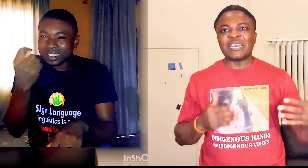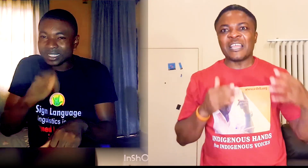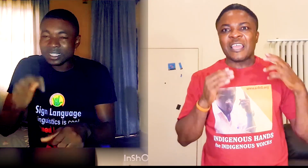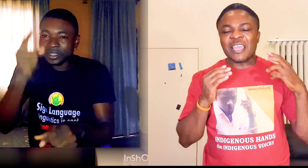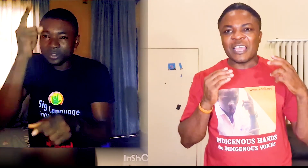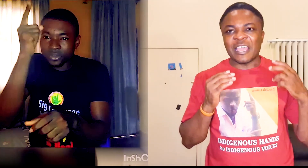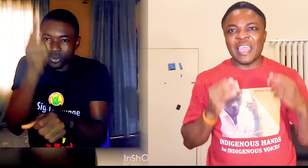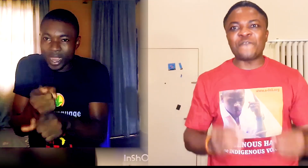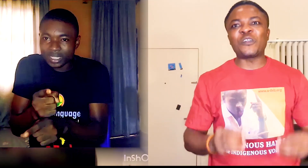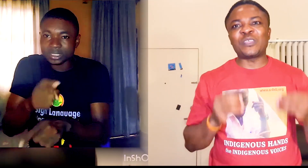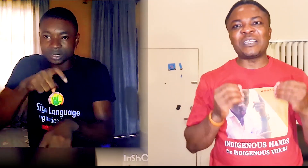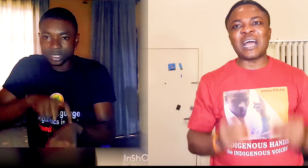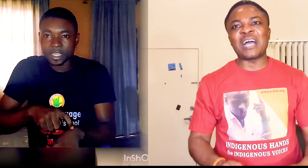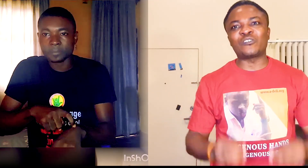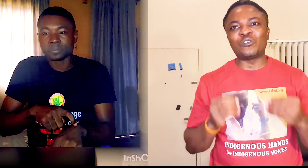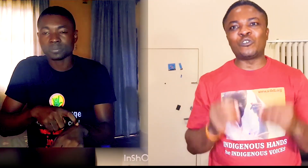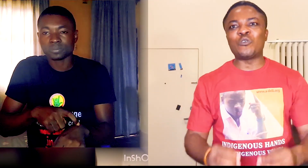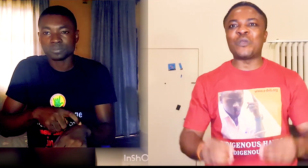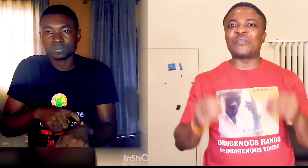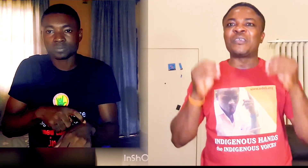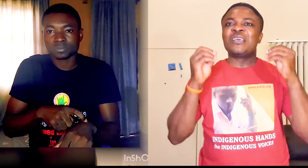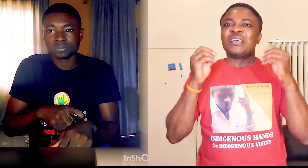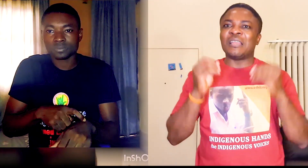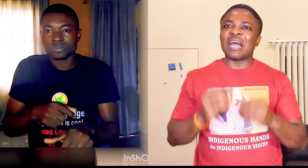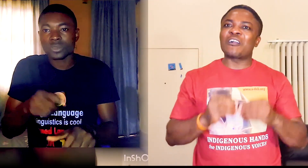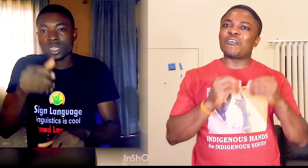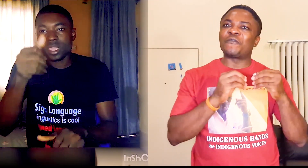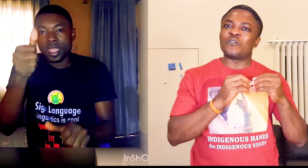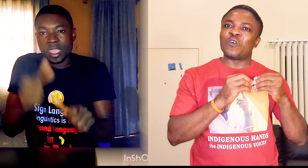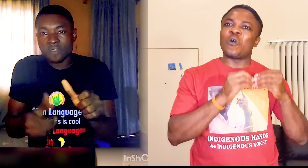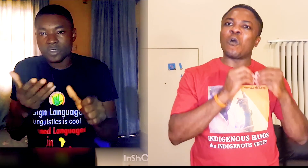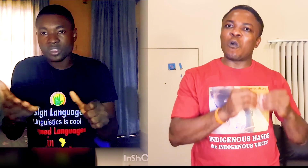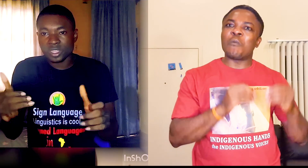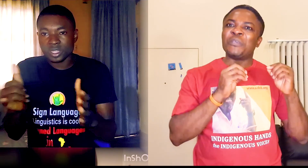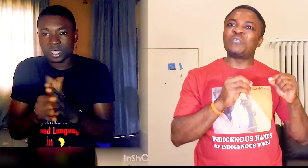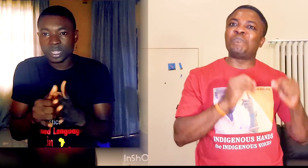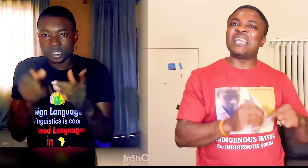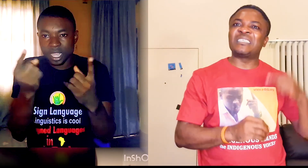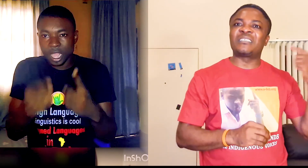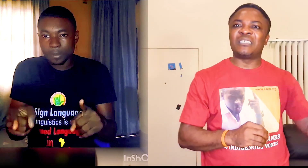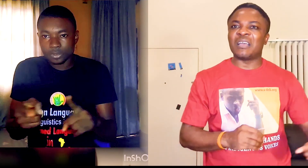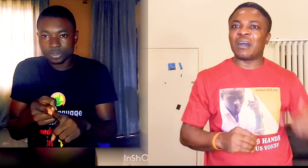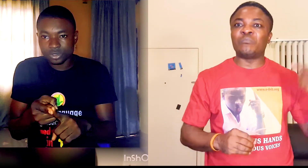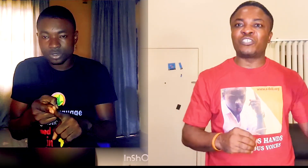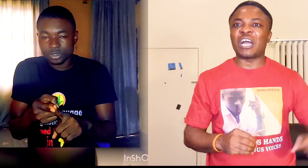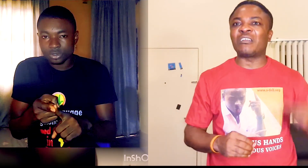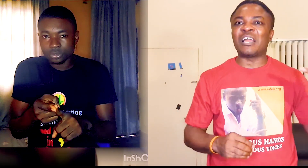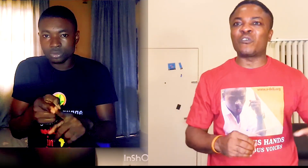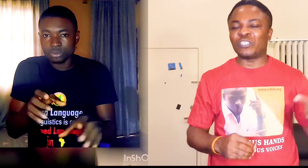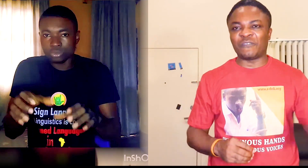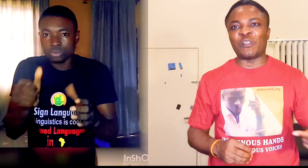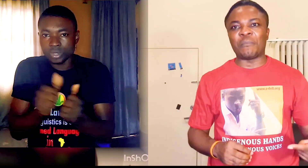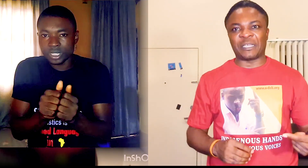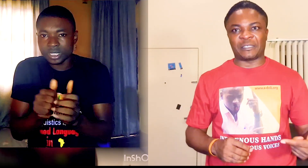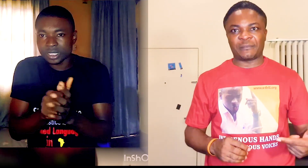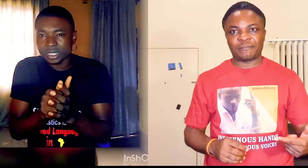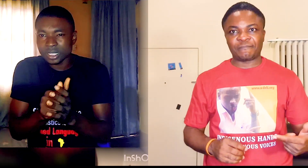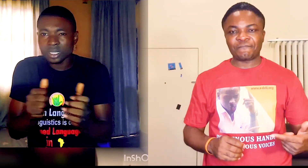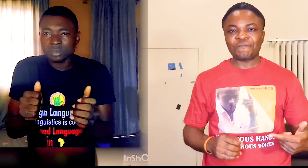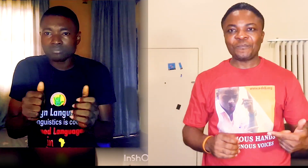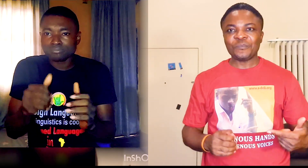happen. And everything that has to do with lack of or misplaced child language